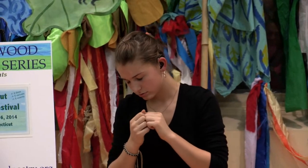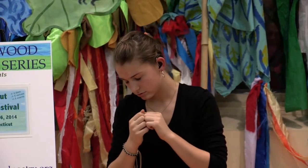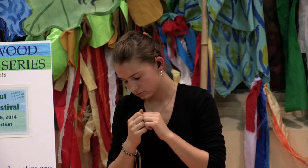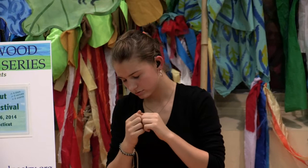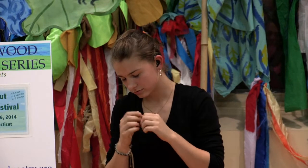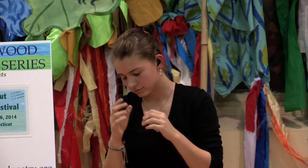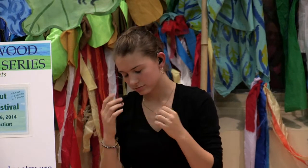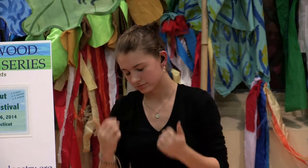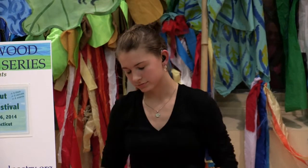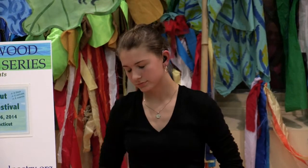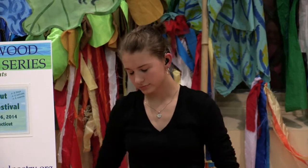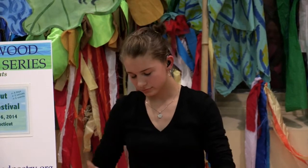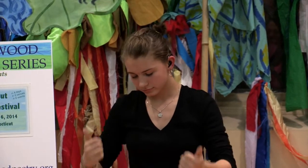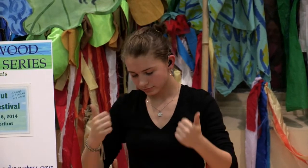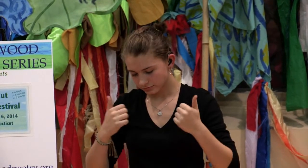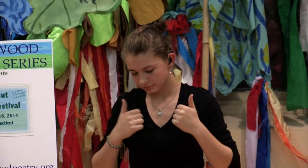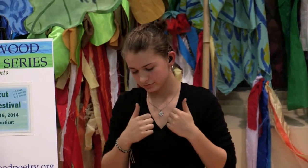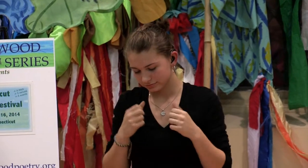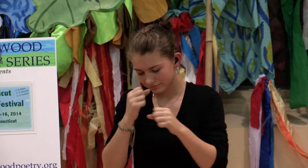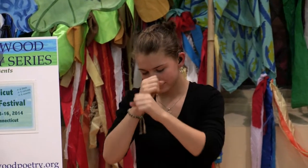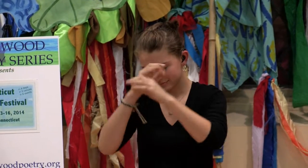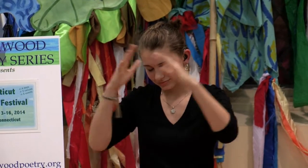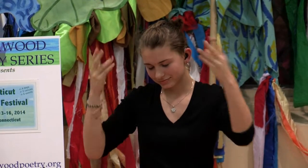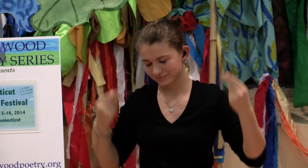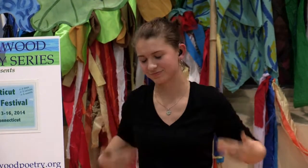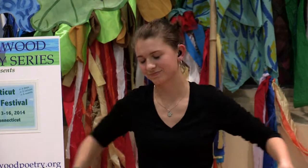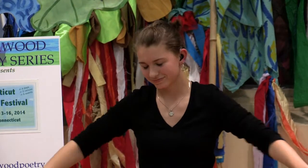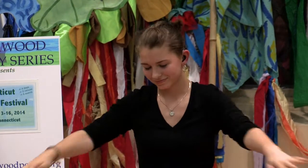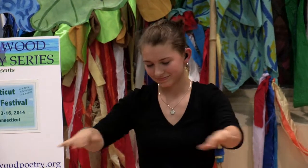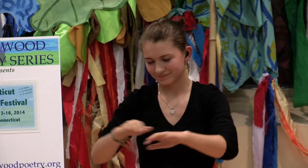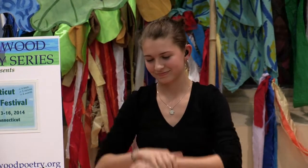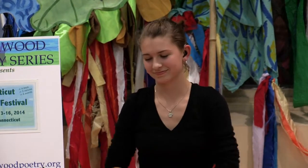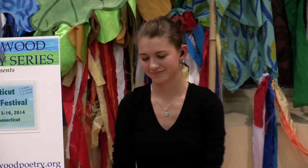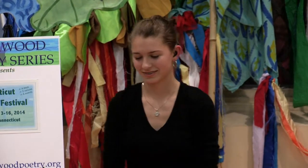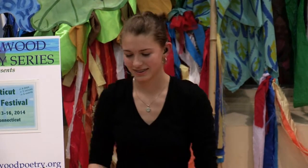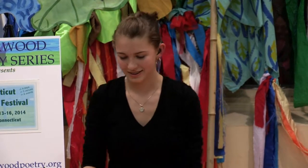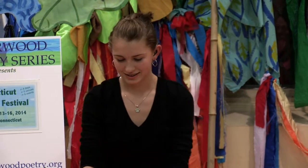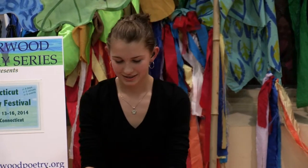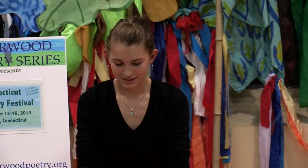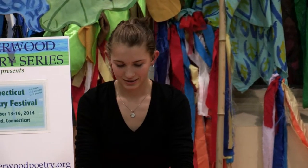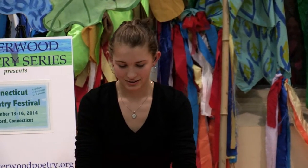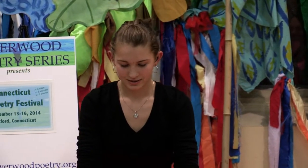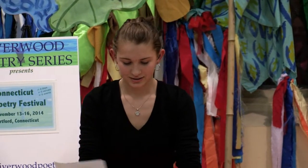asleep so peacefully, living in a dreamy field.